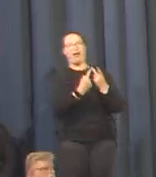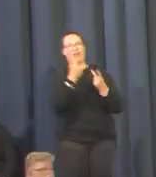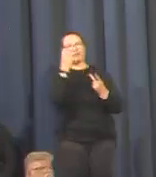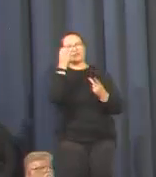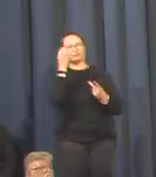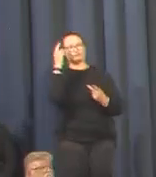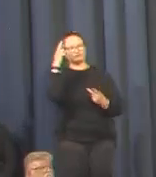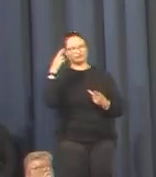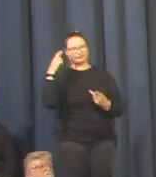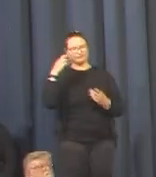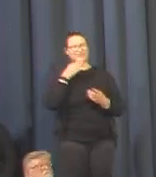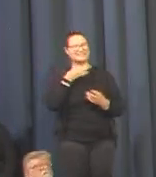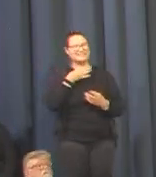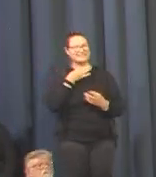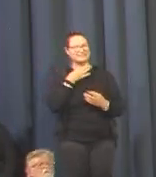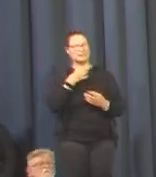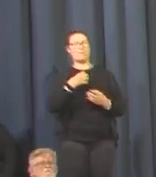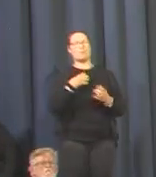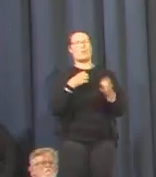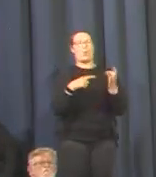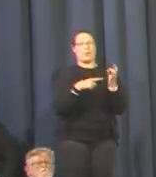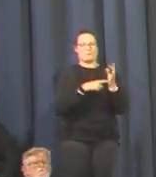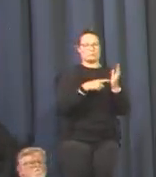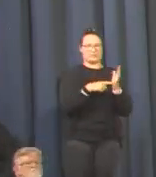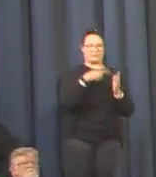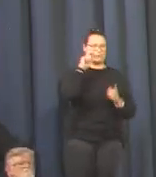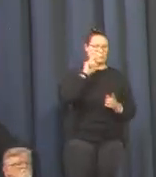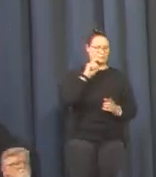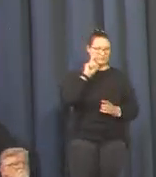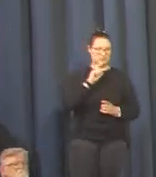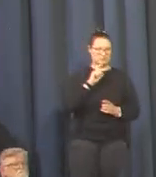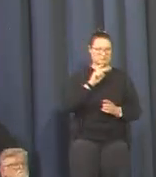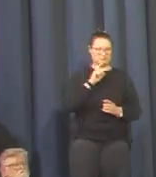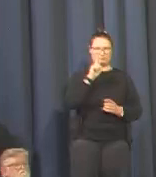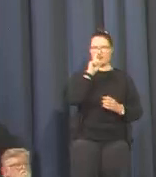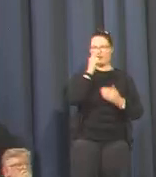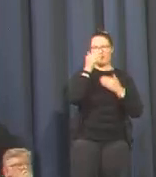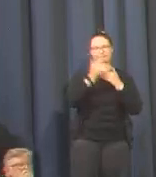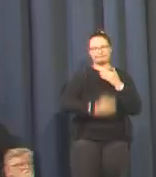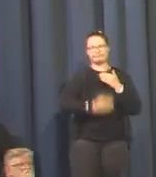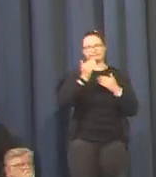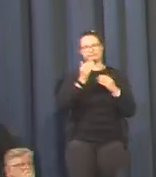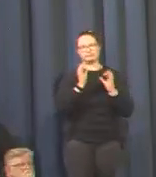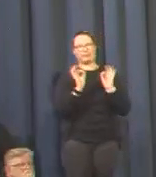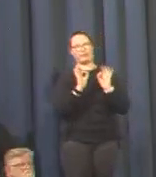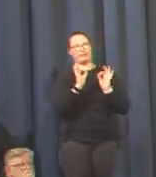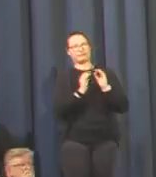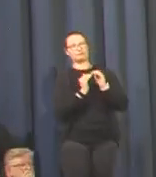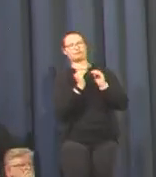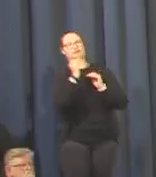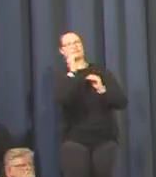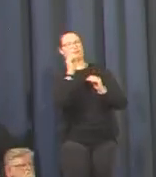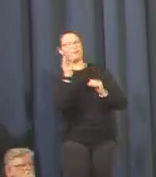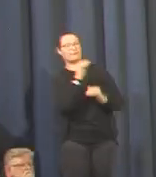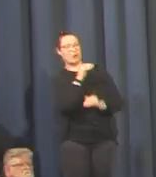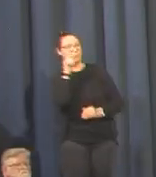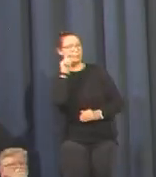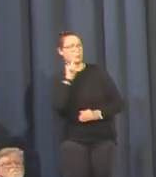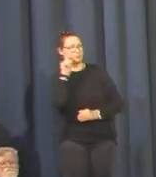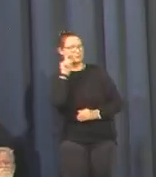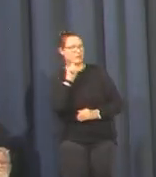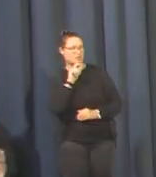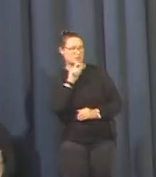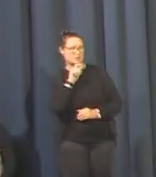important than water. We cannot rule out that there has been some small increase in blood lead